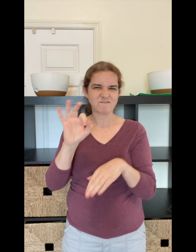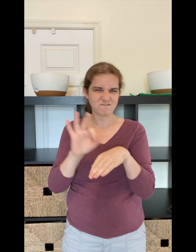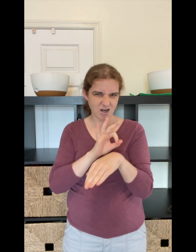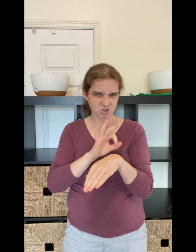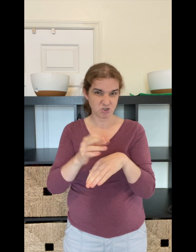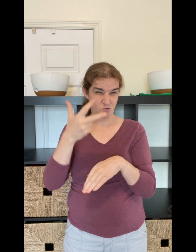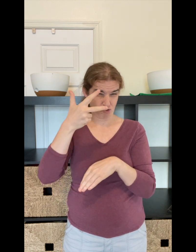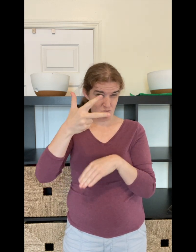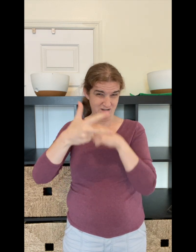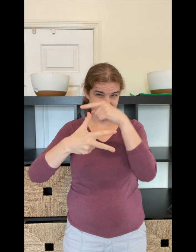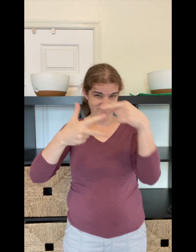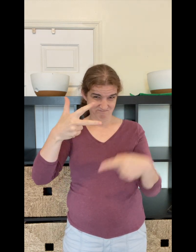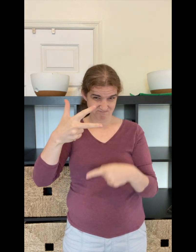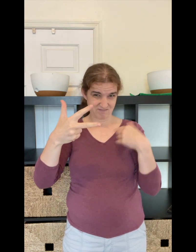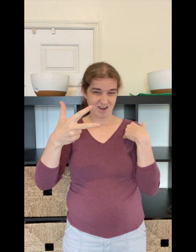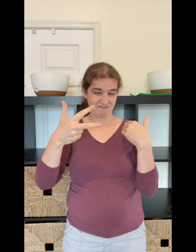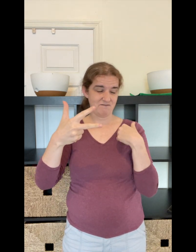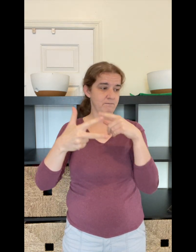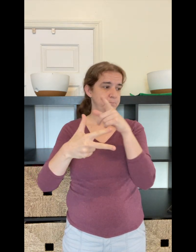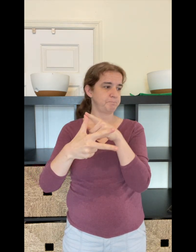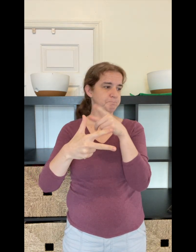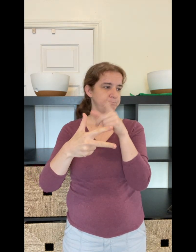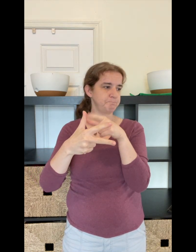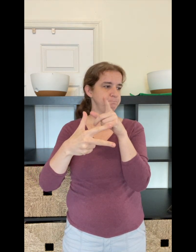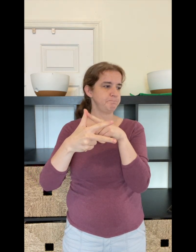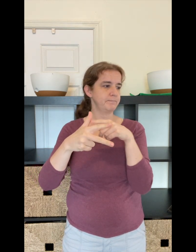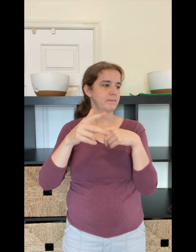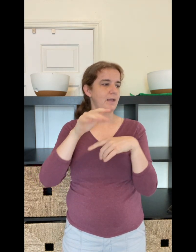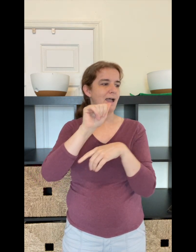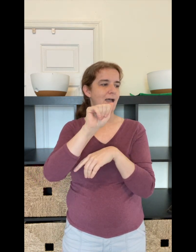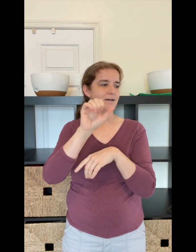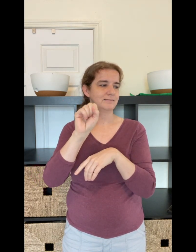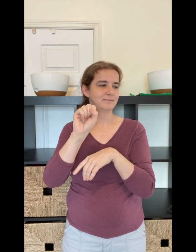Core Functions. There are 3 on that list. We have 3. The first one,